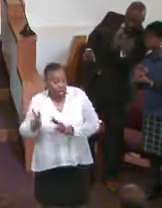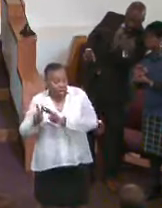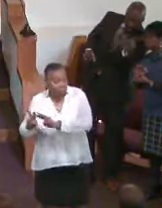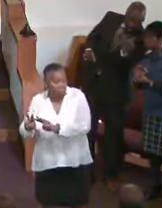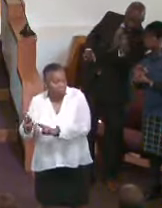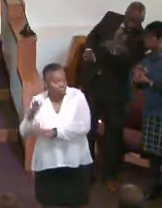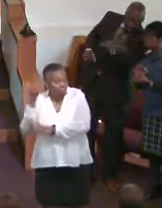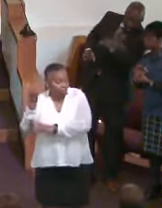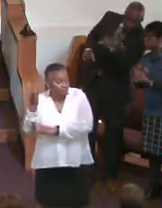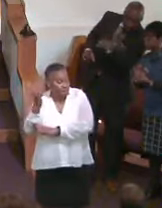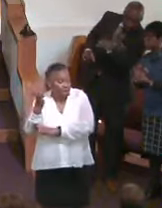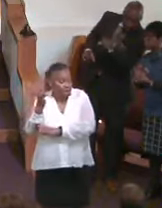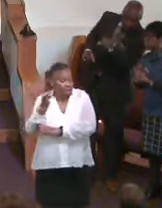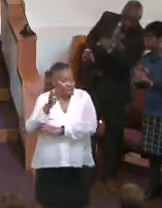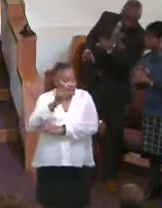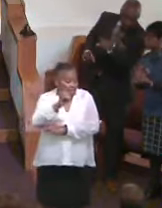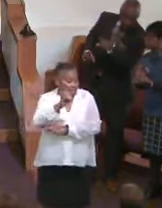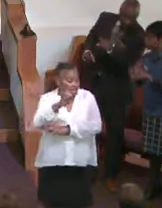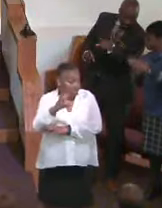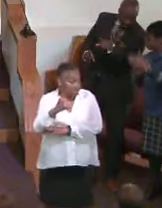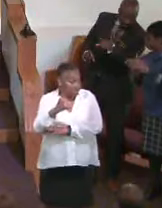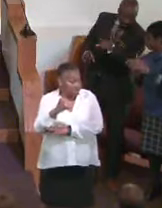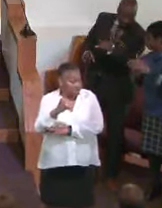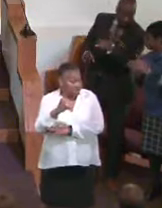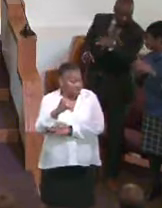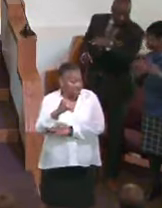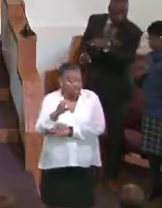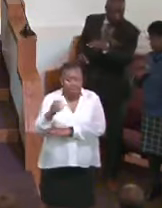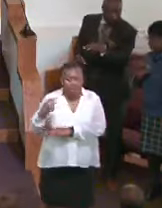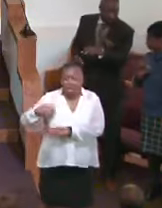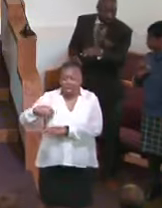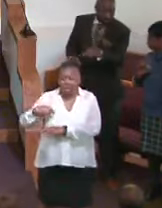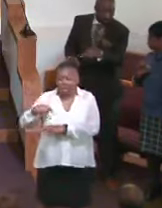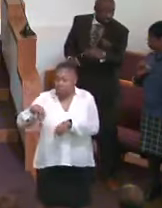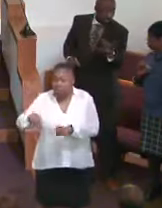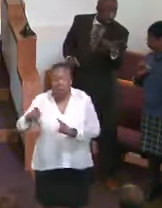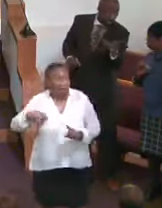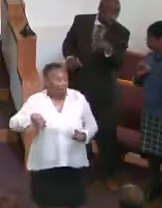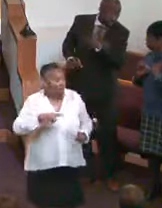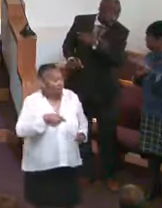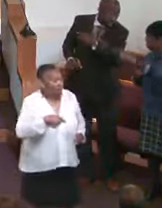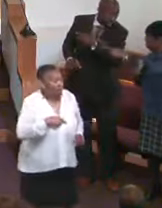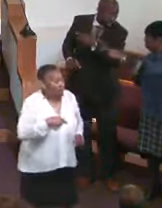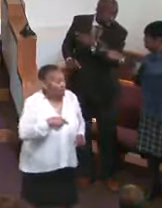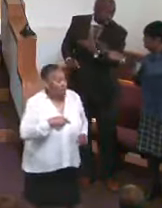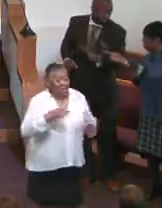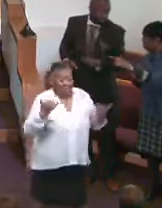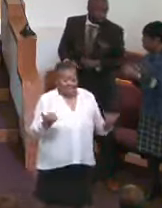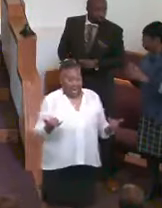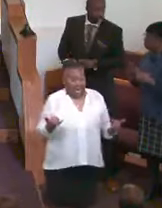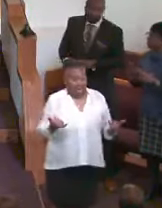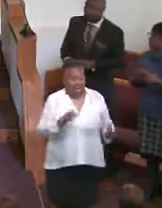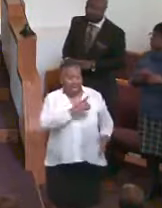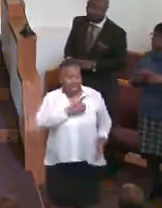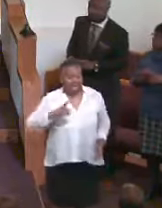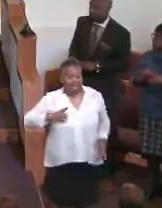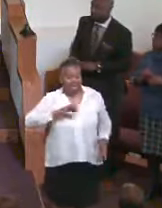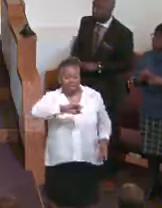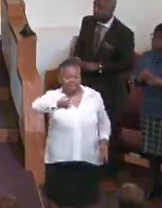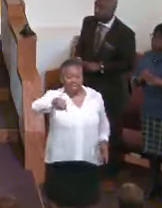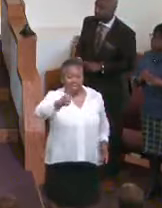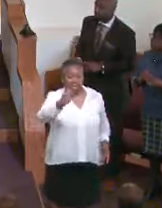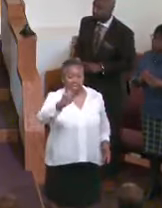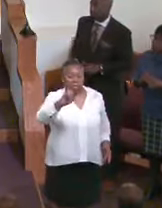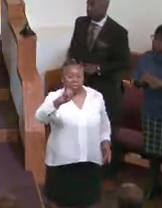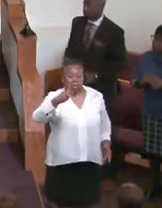in D.C. And as we currently speak, Deacon Jack Davis is in the hospital as